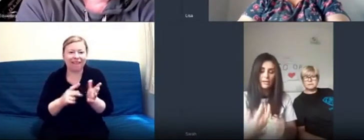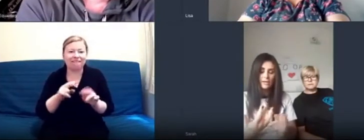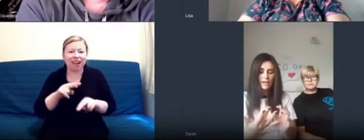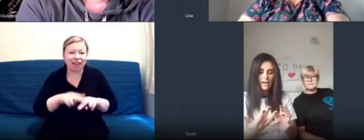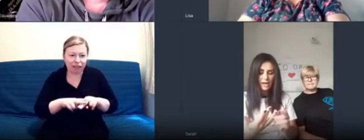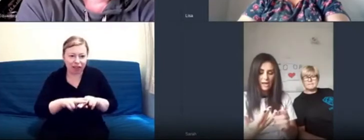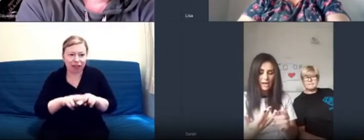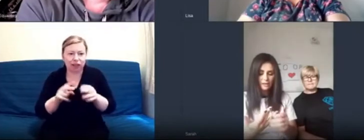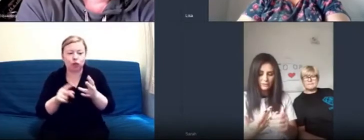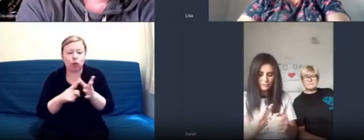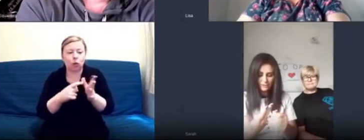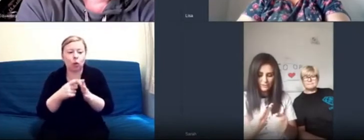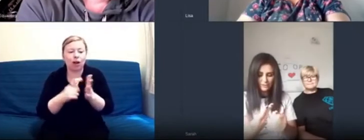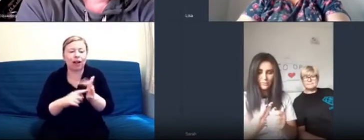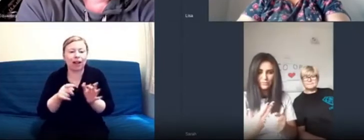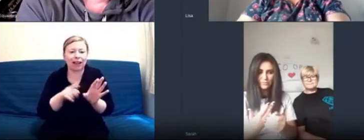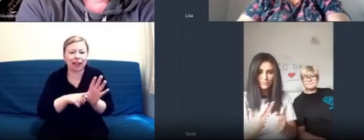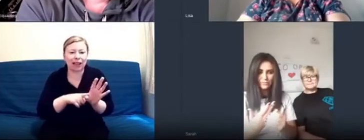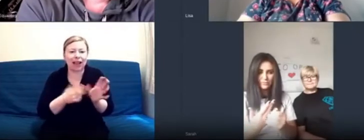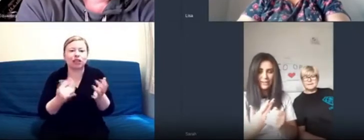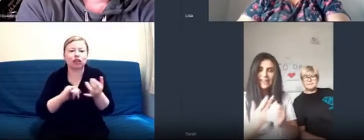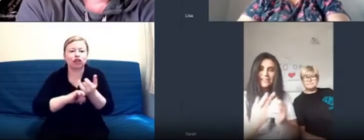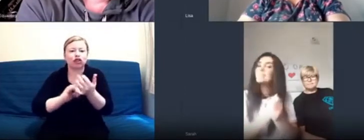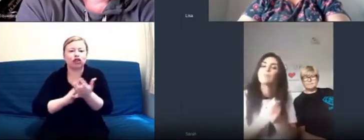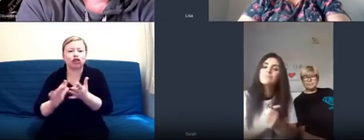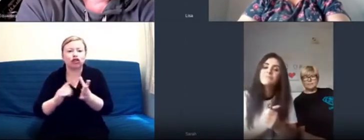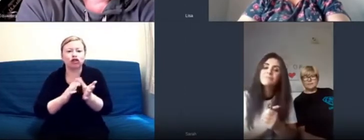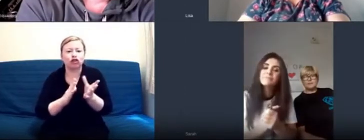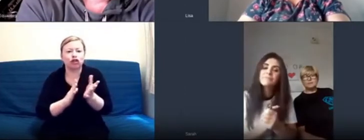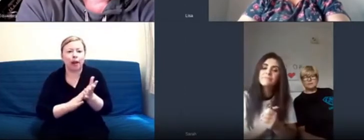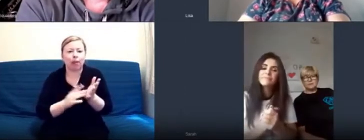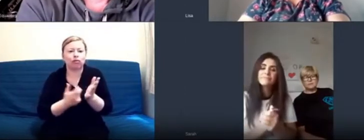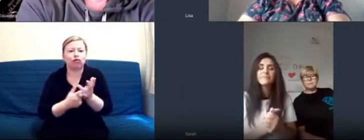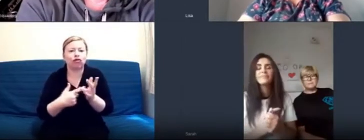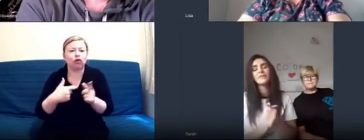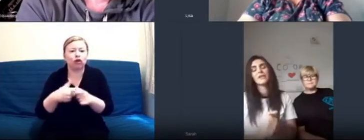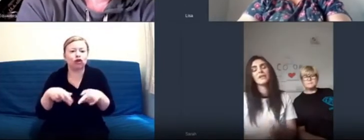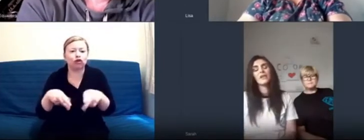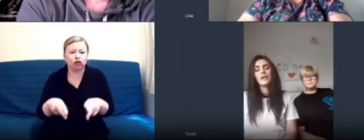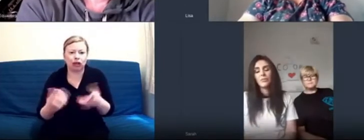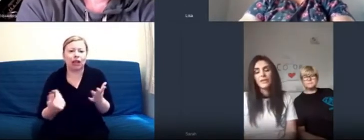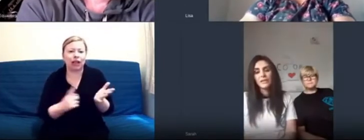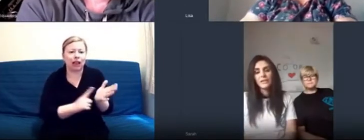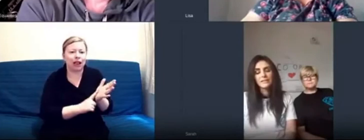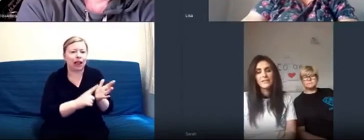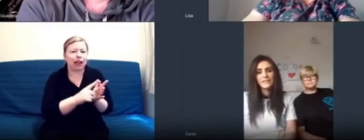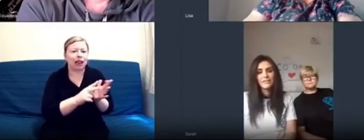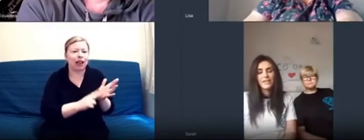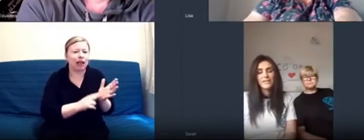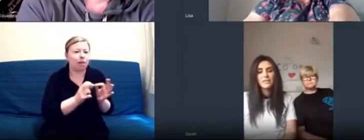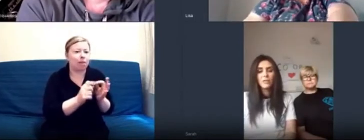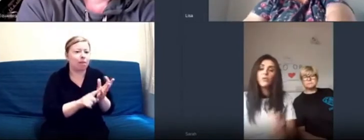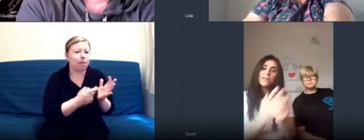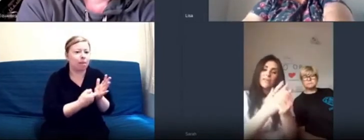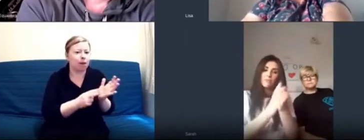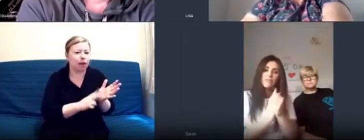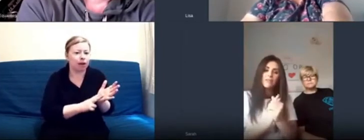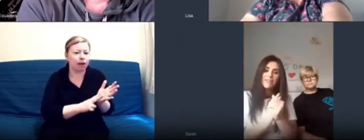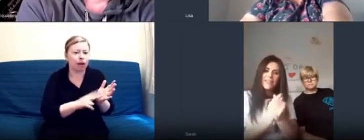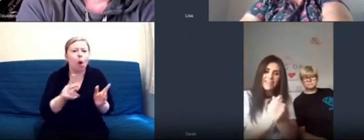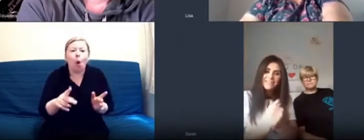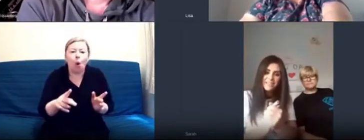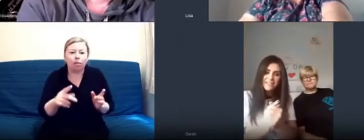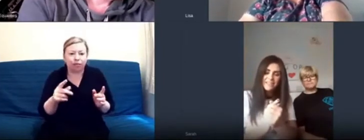Street, Oakley, and who have missed out? Yeah. Lindburn. Lindburn, won't you? We collect 7 nights.